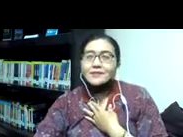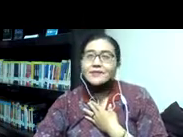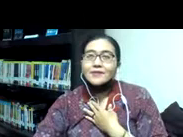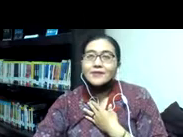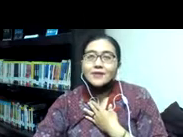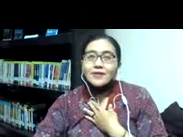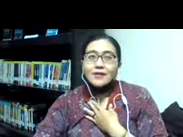Perhaps